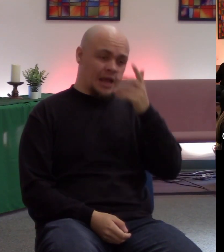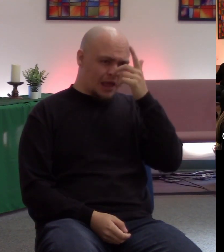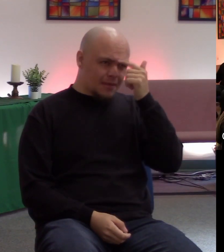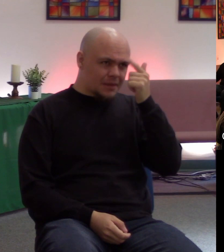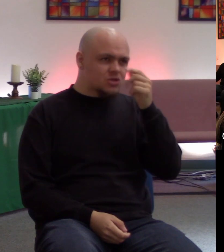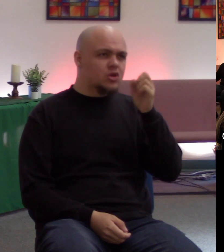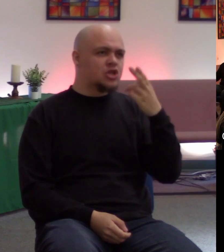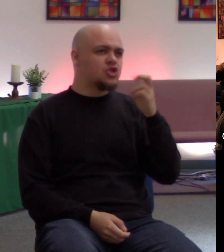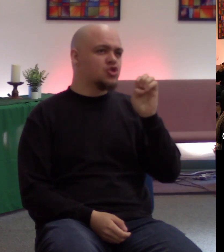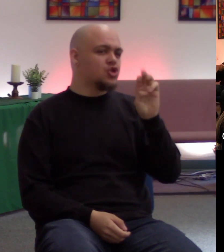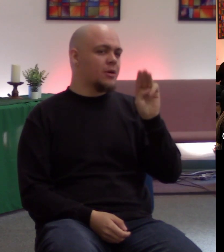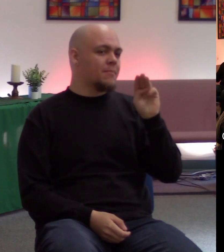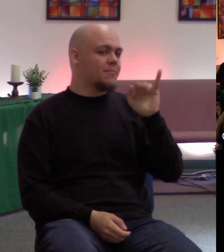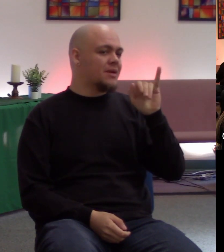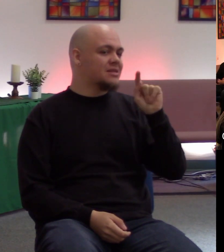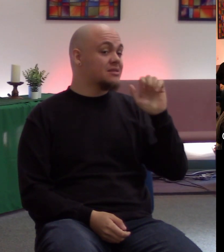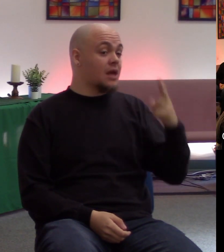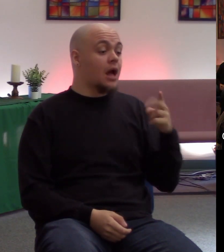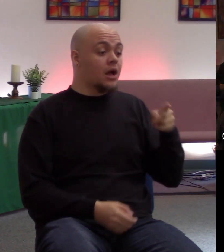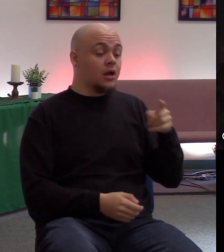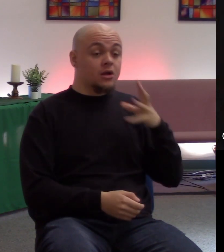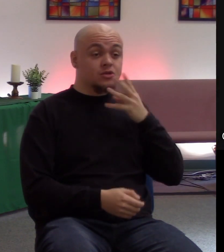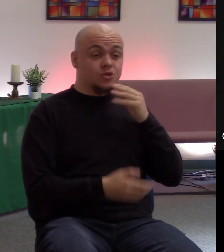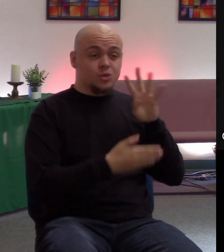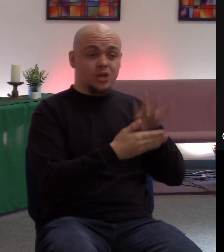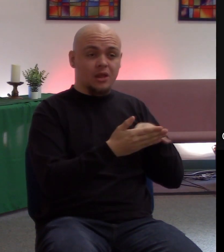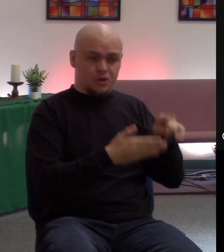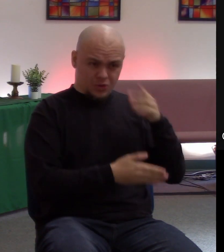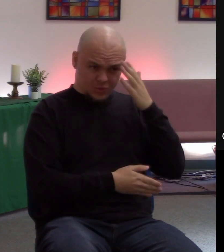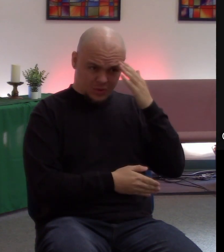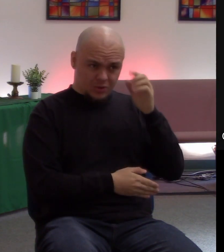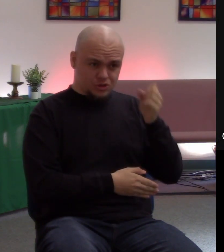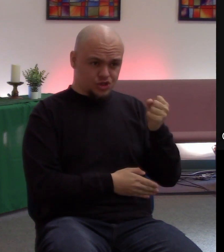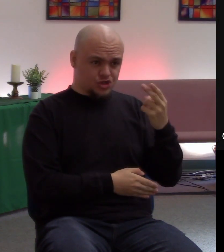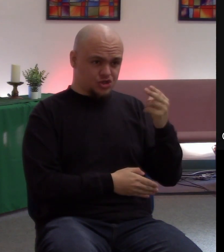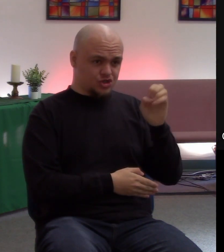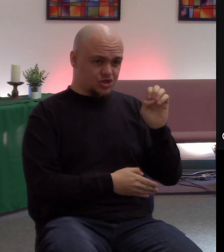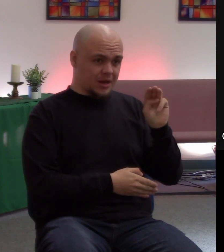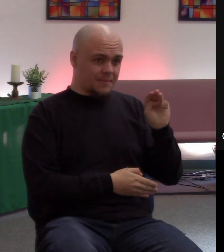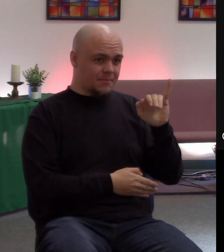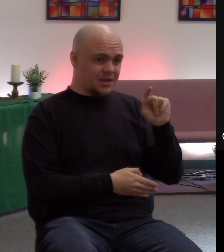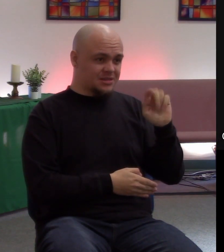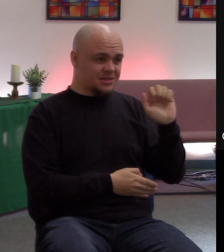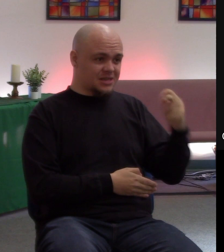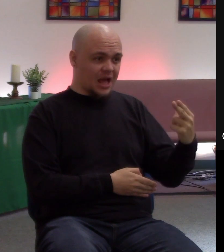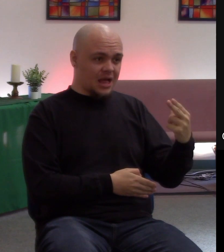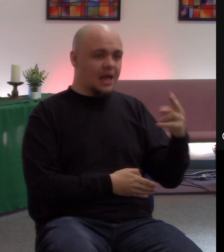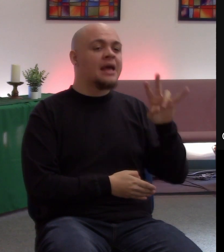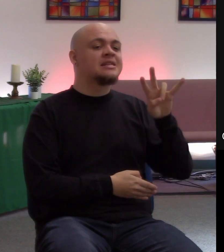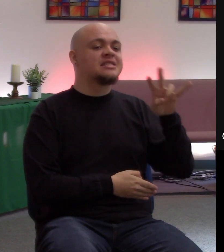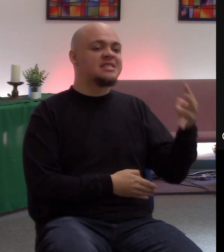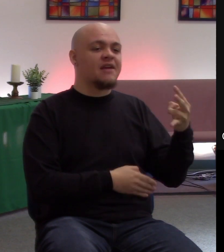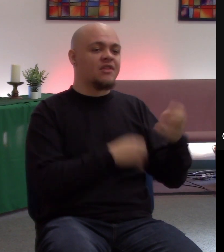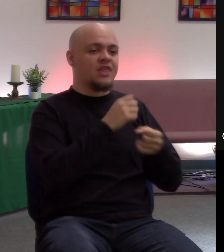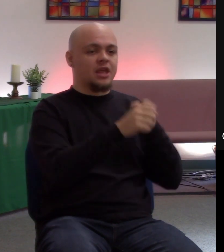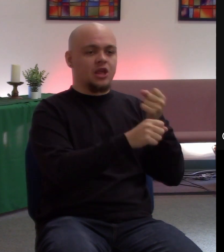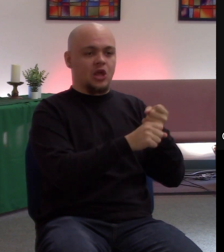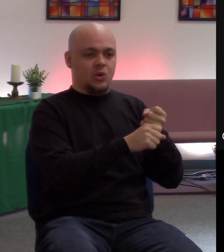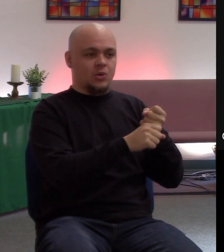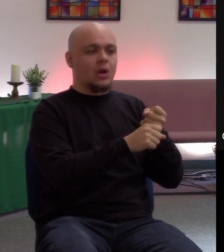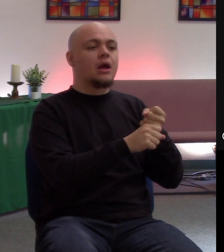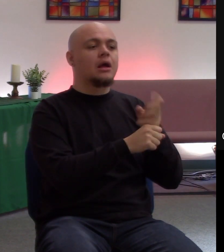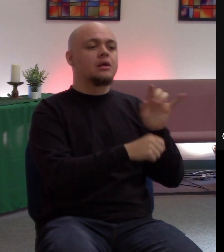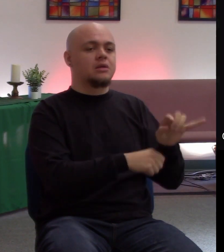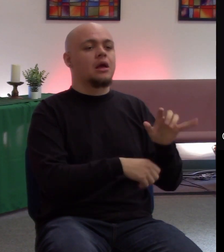The mystery of the Shemitah. Sounds great, doesn't it? Again, this is that whole Jewish calendar thing. Anybody know what a Shemitah is? It's every 7th year on the